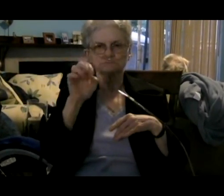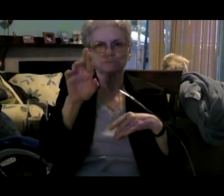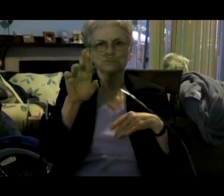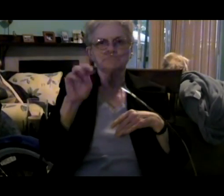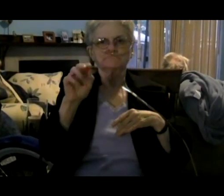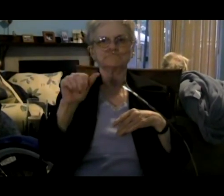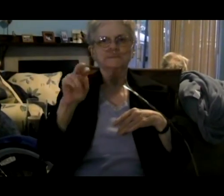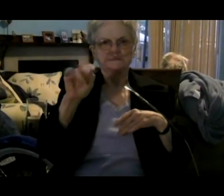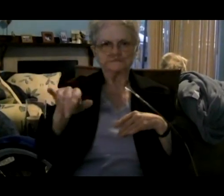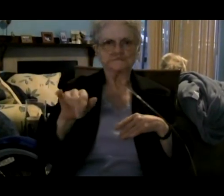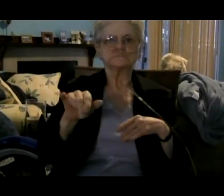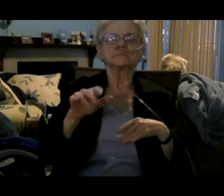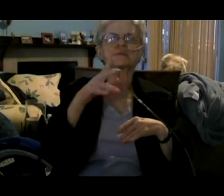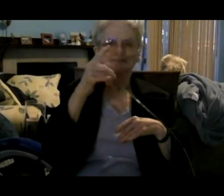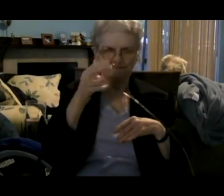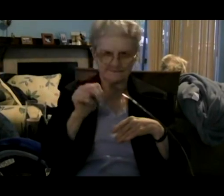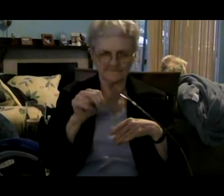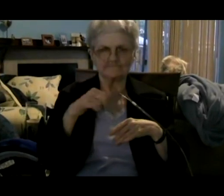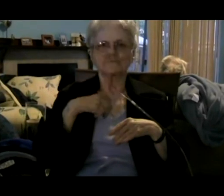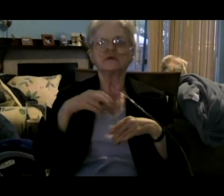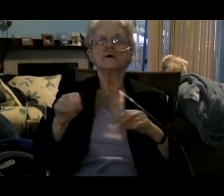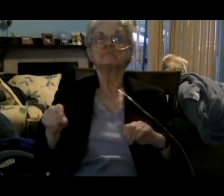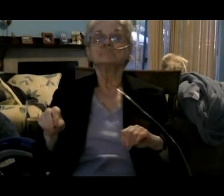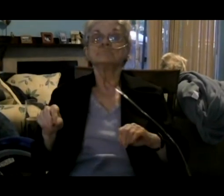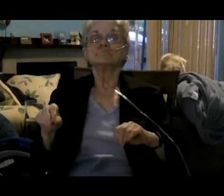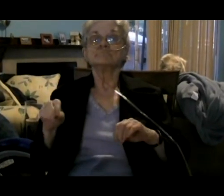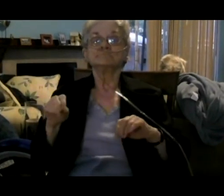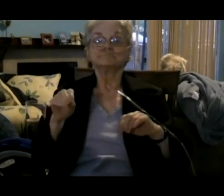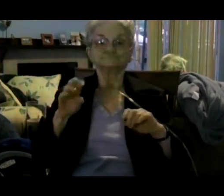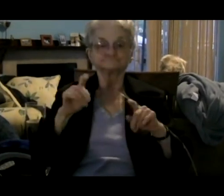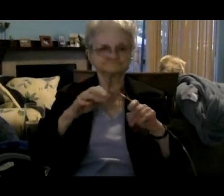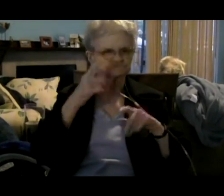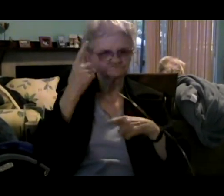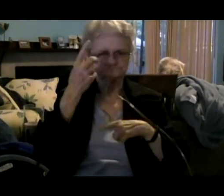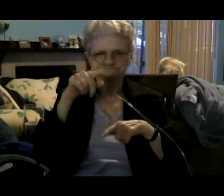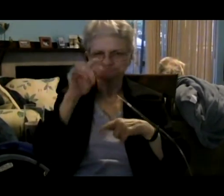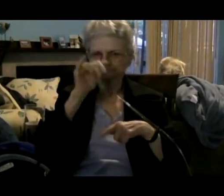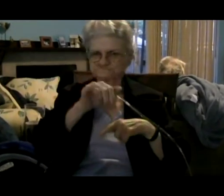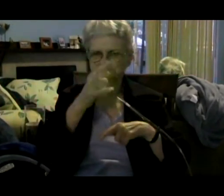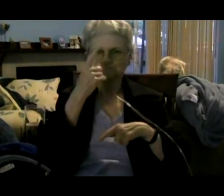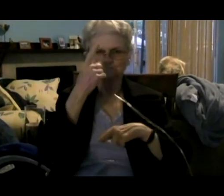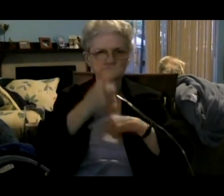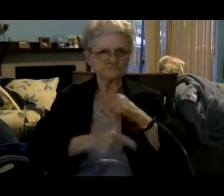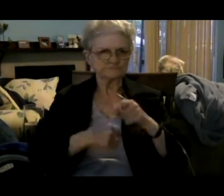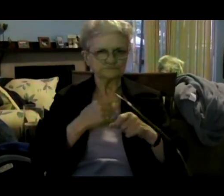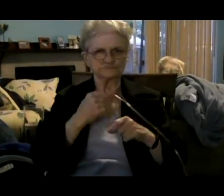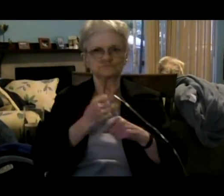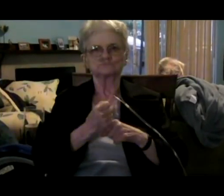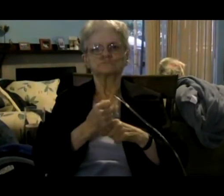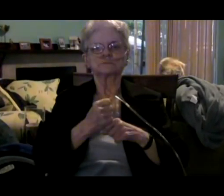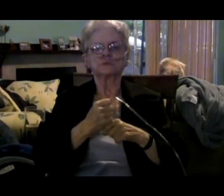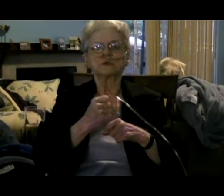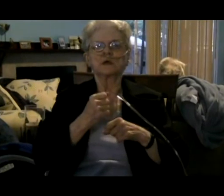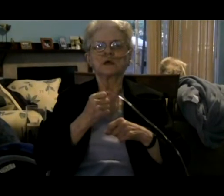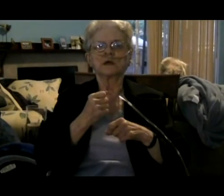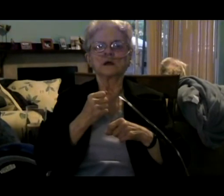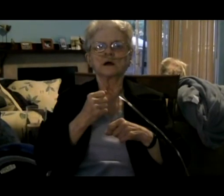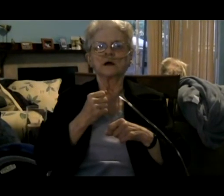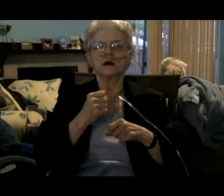So after I recovered, we got on this boat and went to Germany. We moved out there, and we lived there